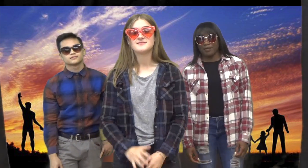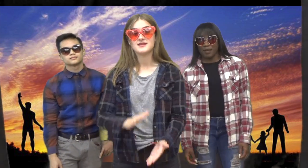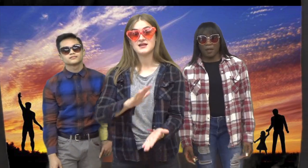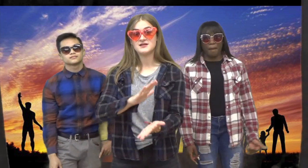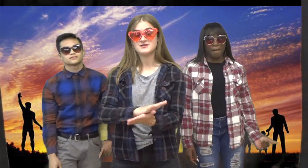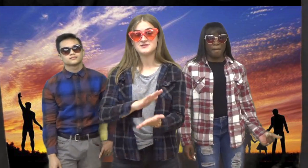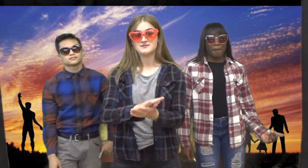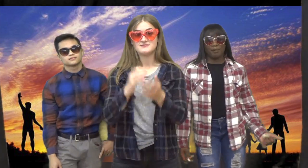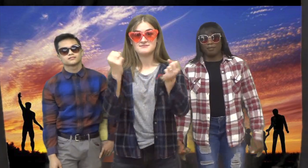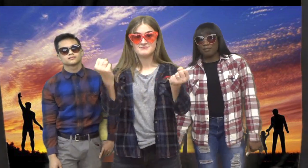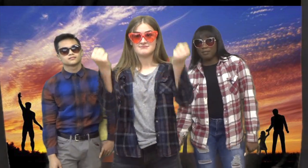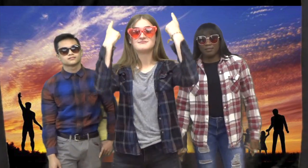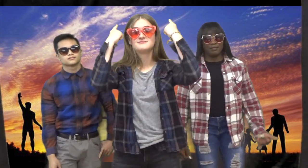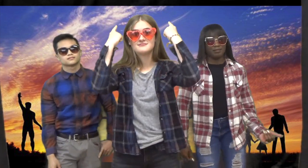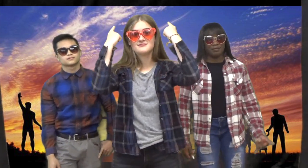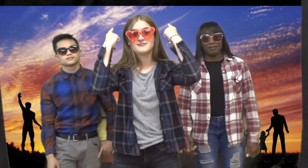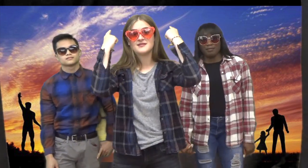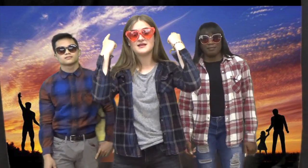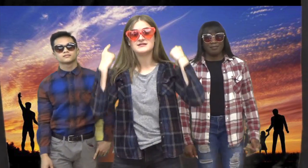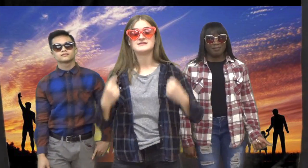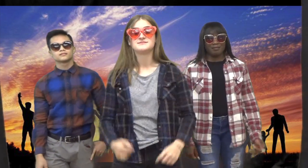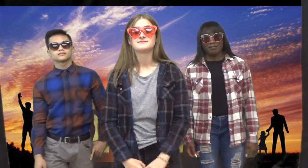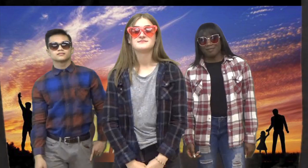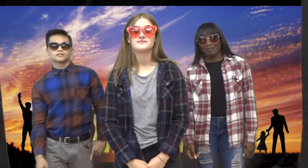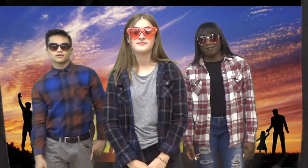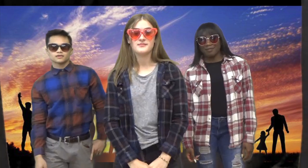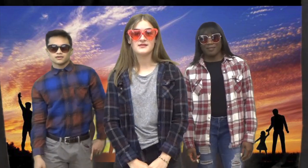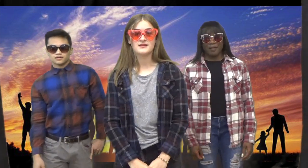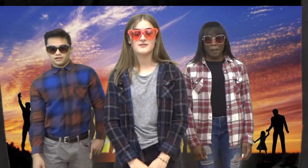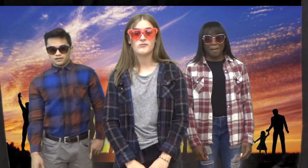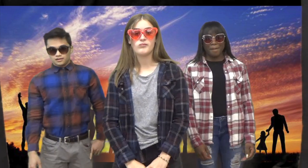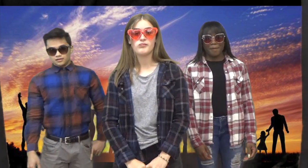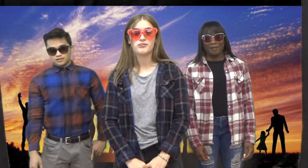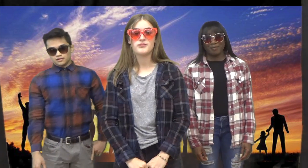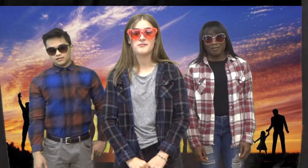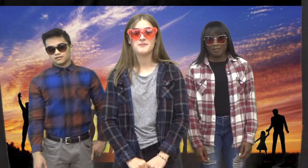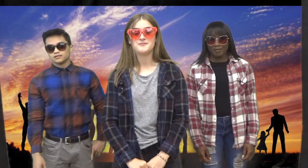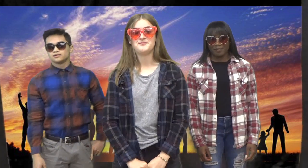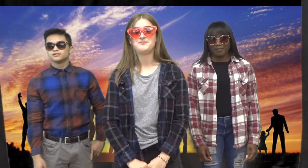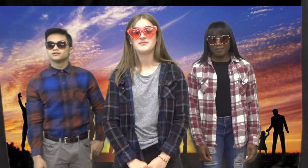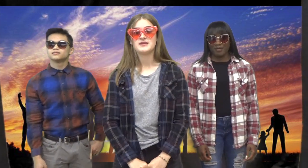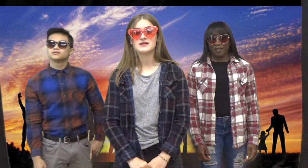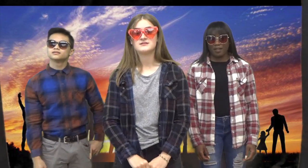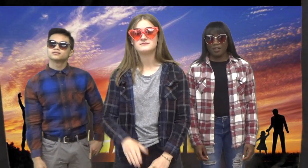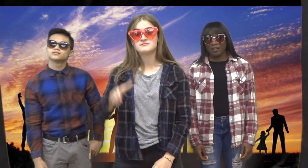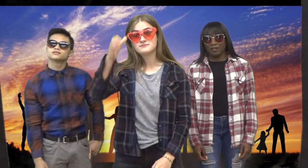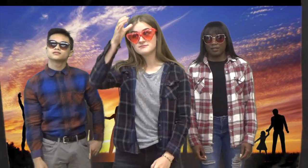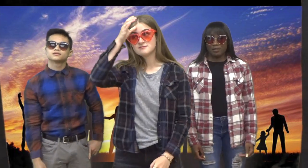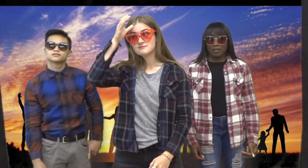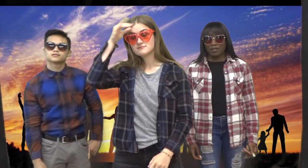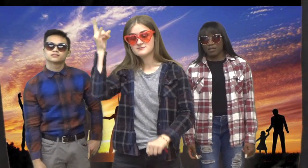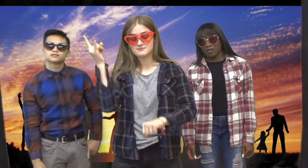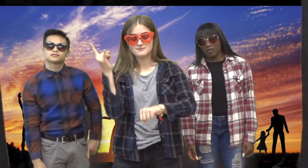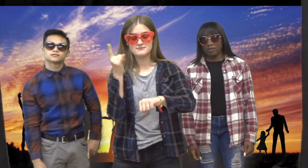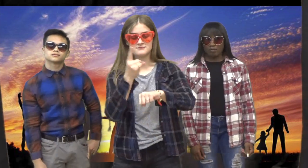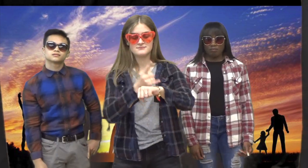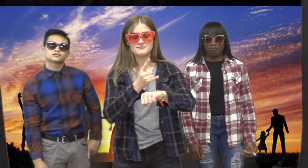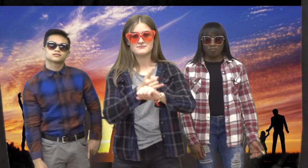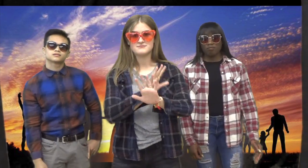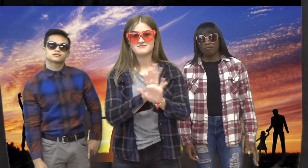Didn't get a lot in class. But I know it